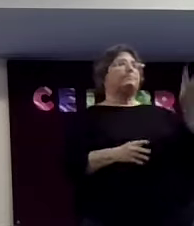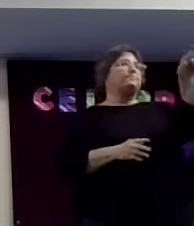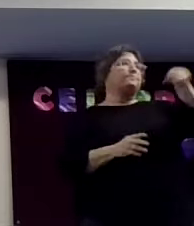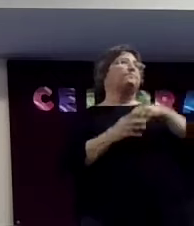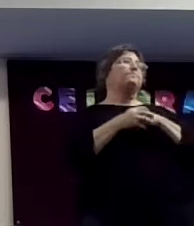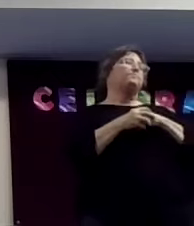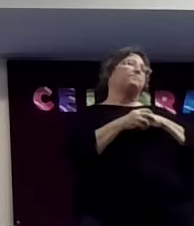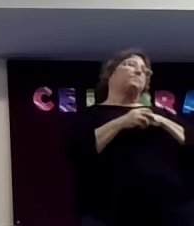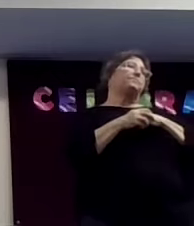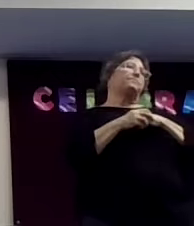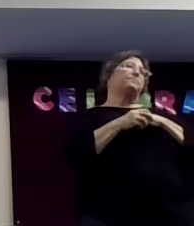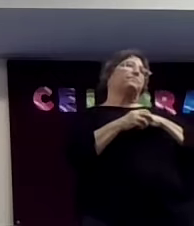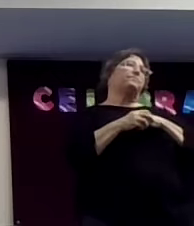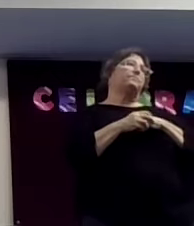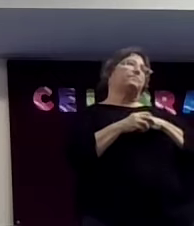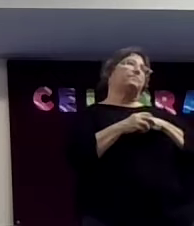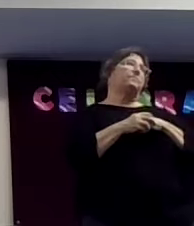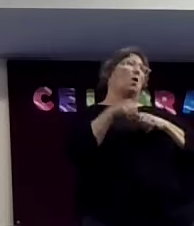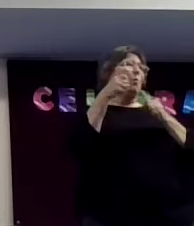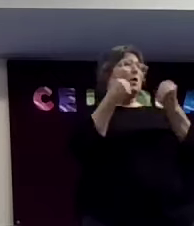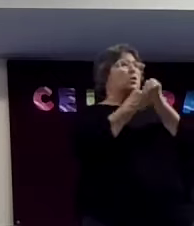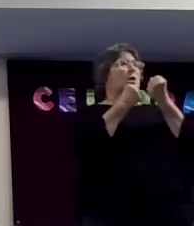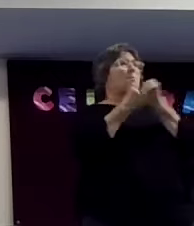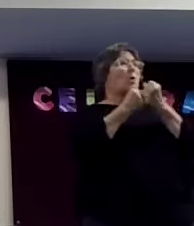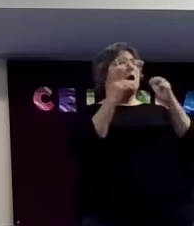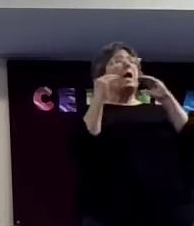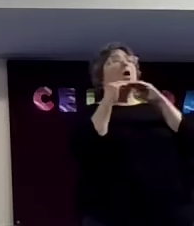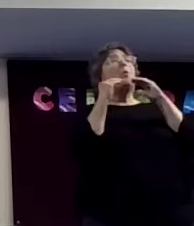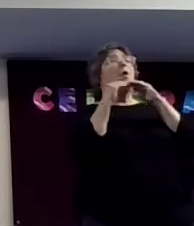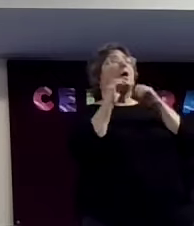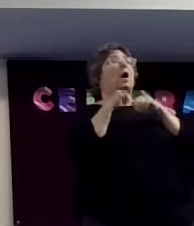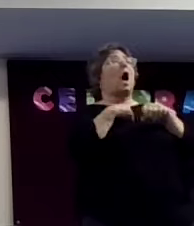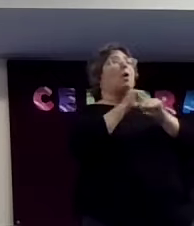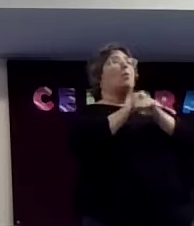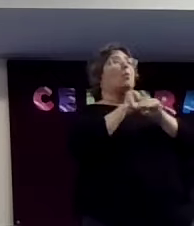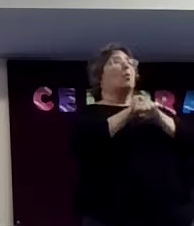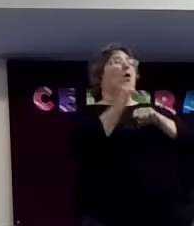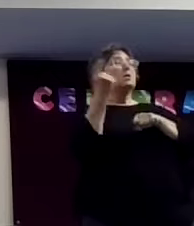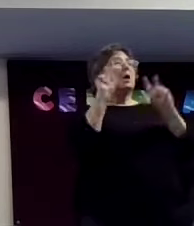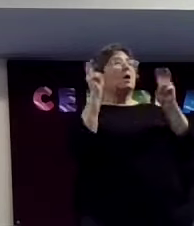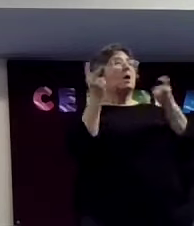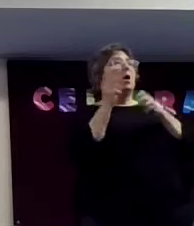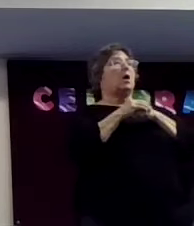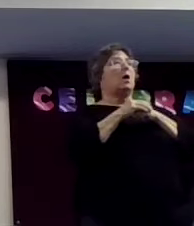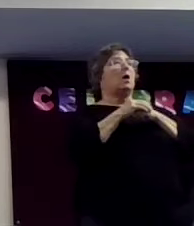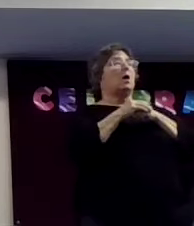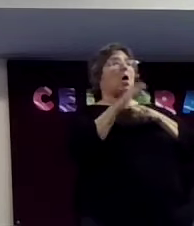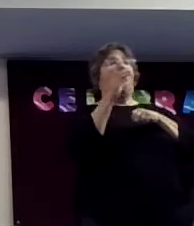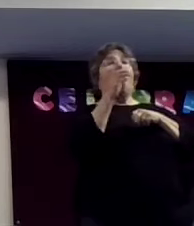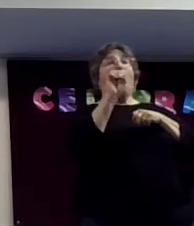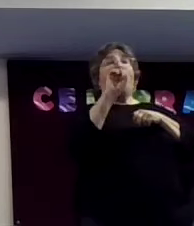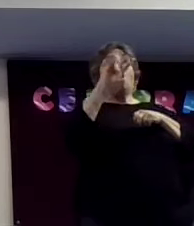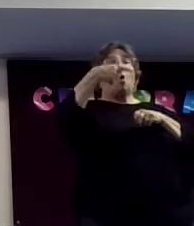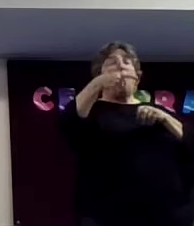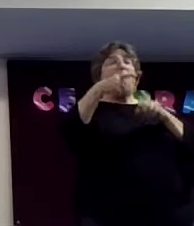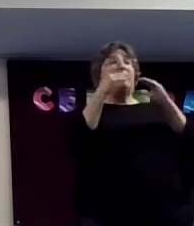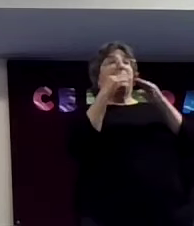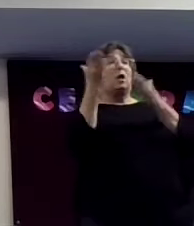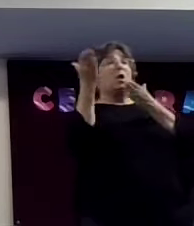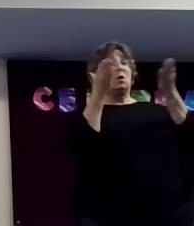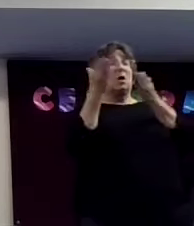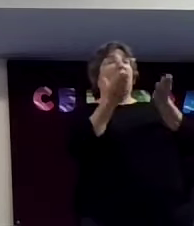sir. Would she support something of more equality? Because I work with something that's called worker services. It's a lot